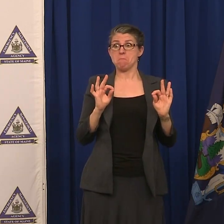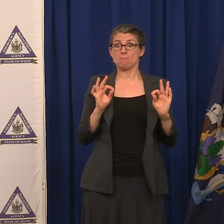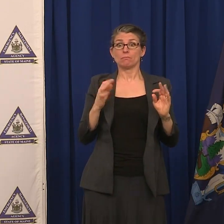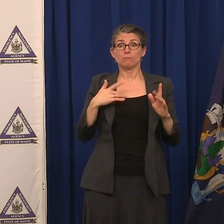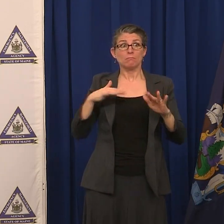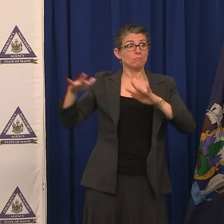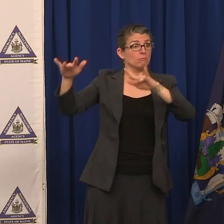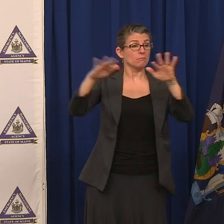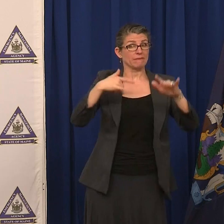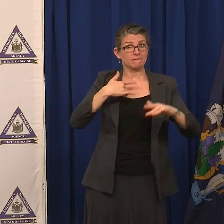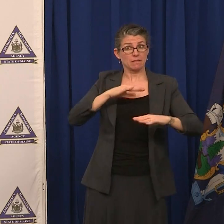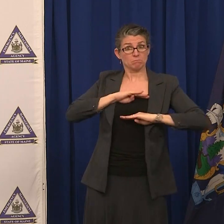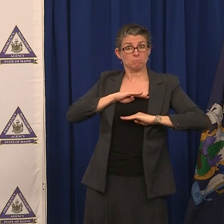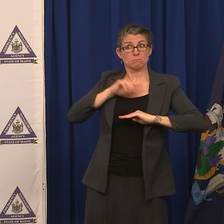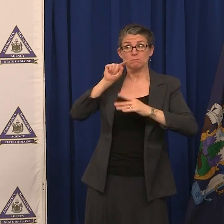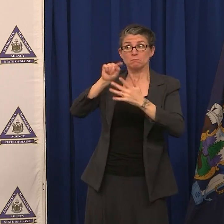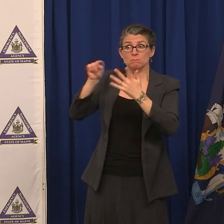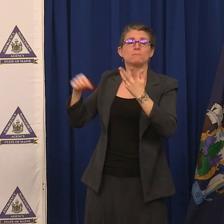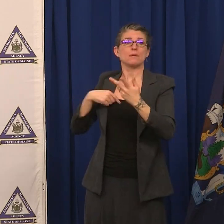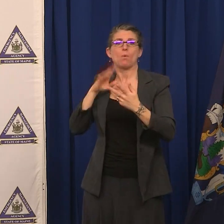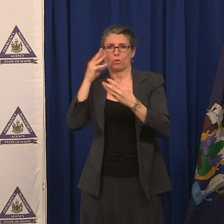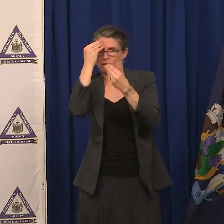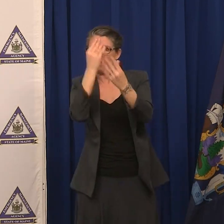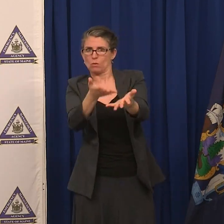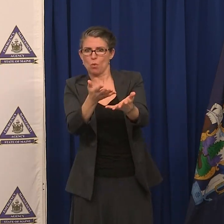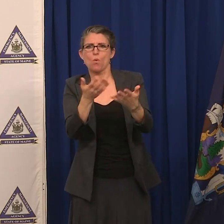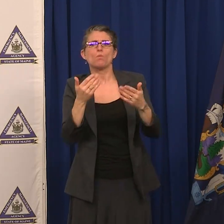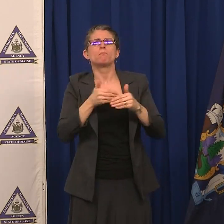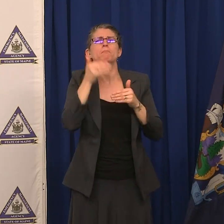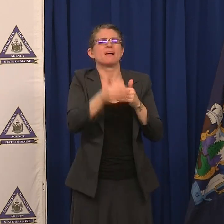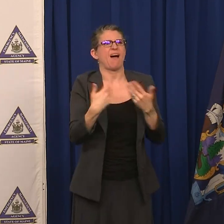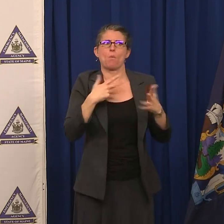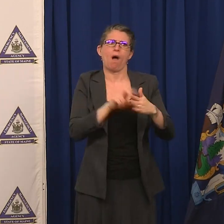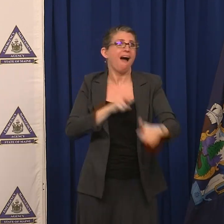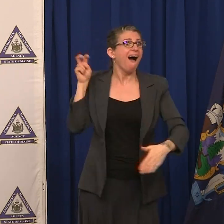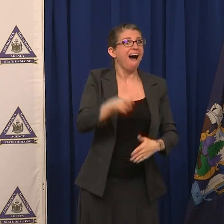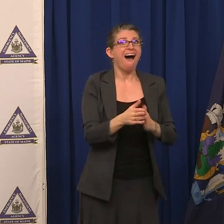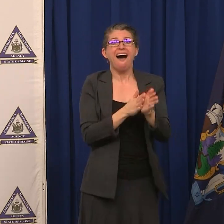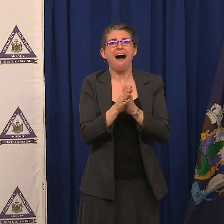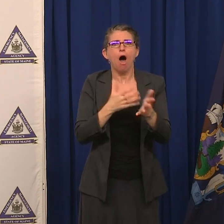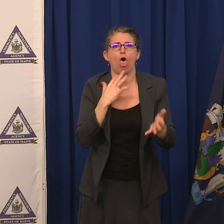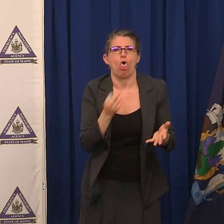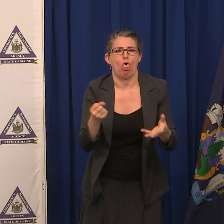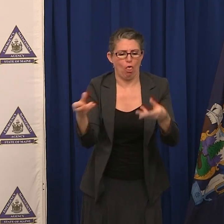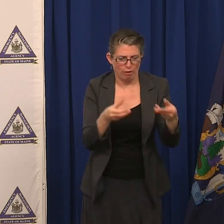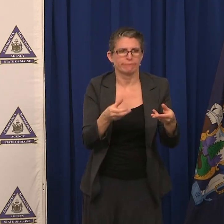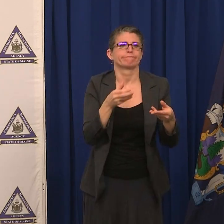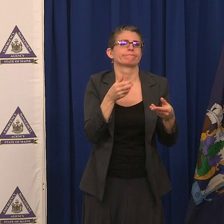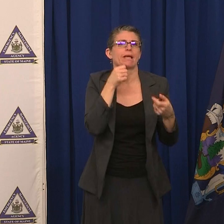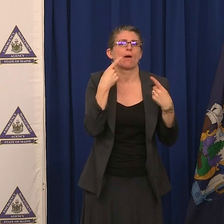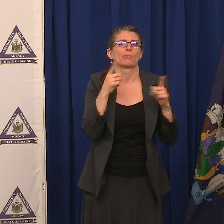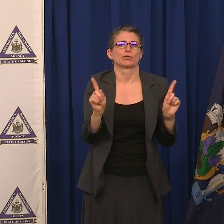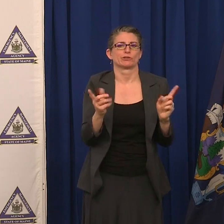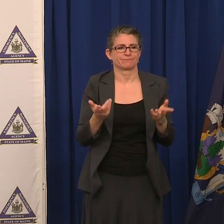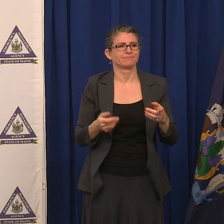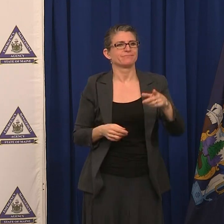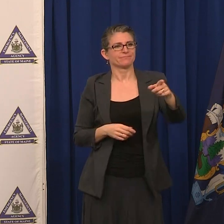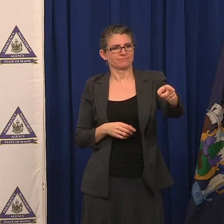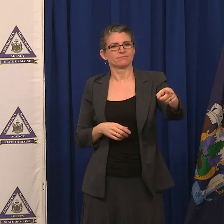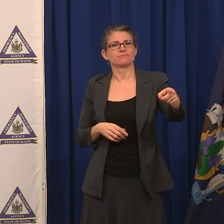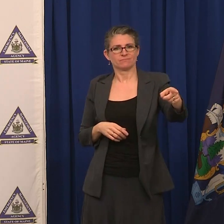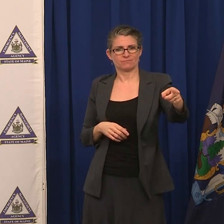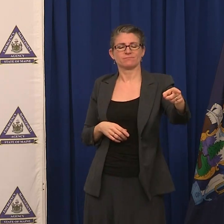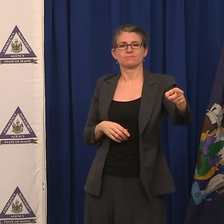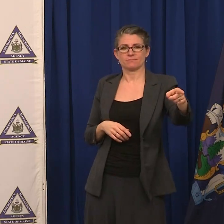again, I want to give it to everyone straight. I don't want to get ahead of my skis. We're going to go, yes, go ahead. Understanding that there's limitations on